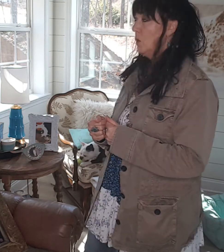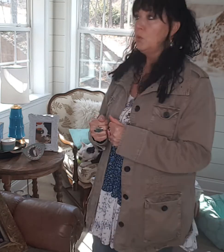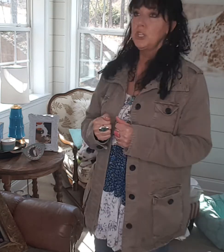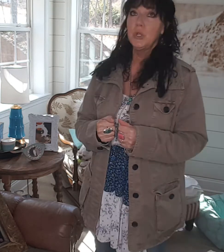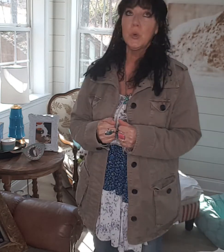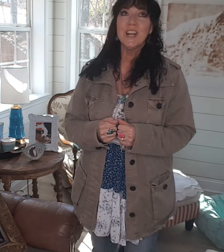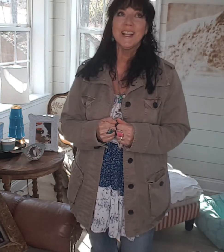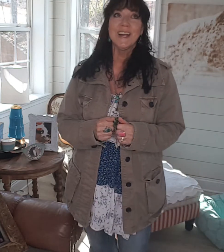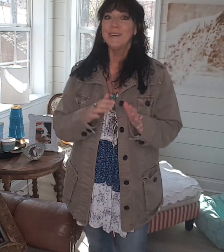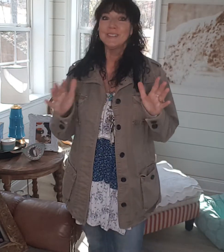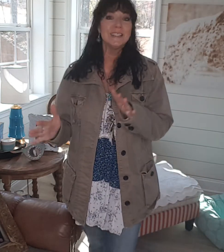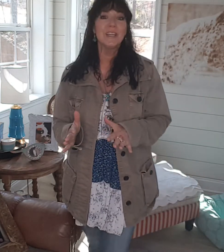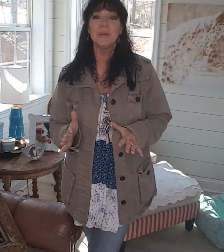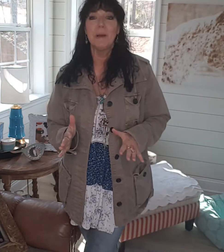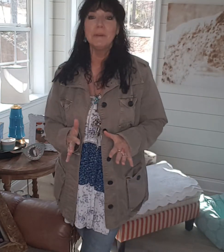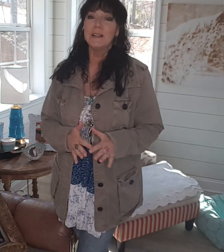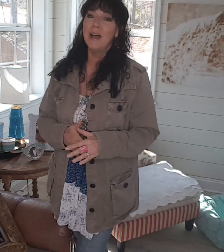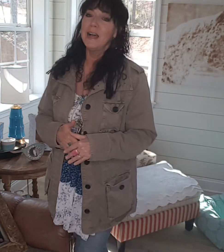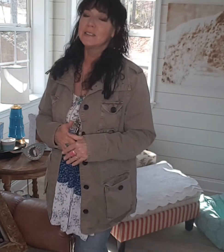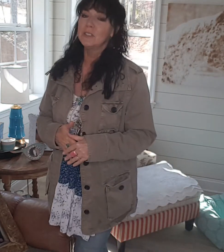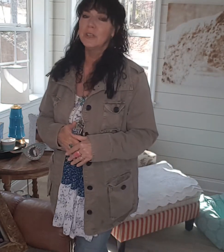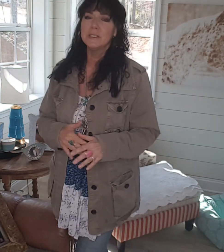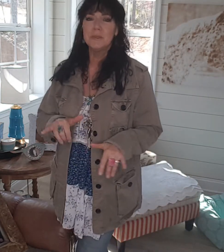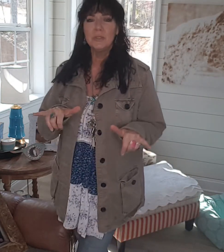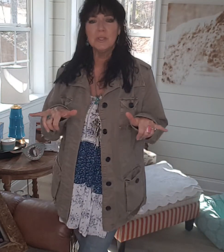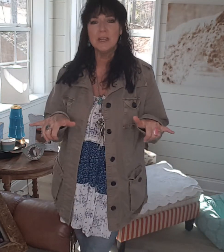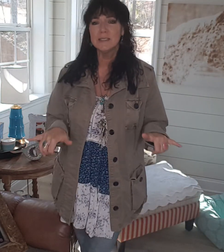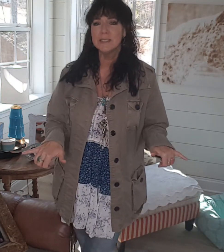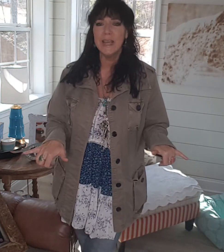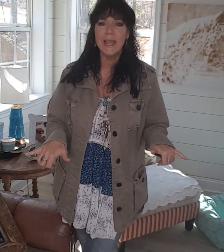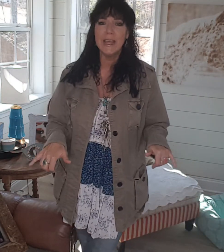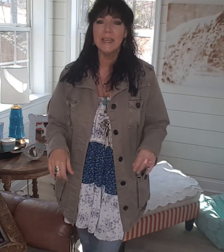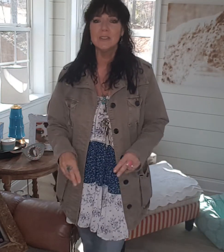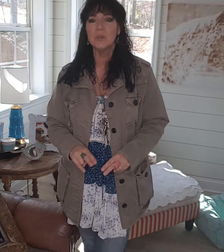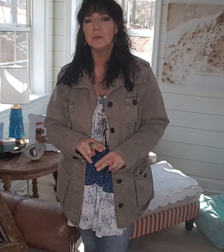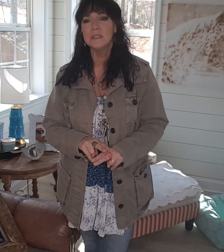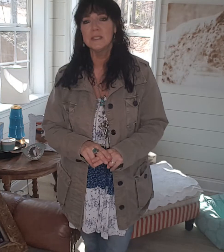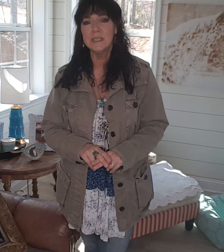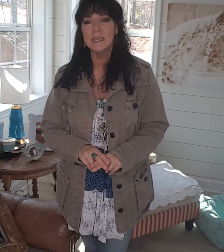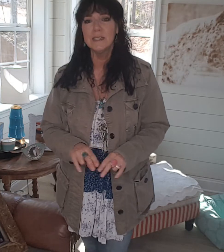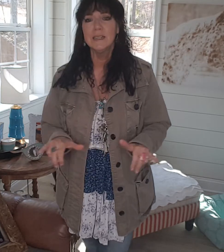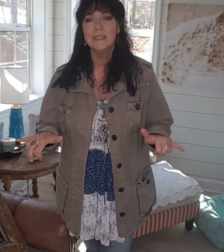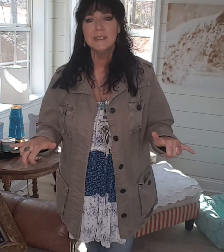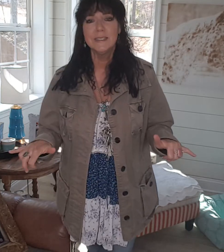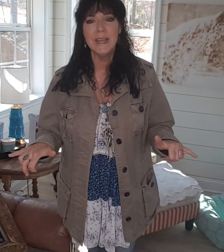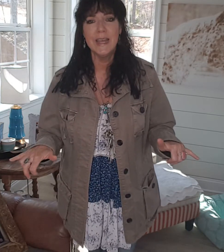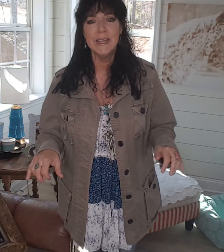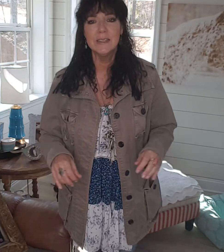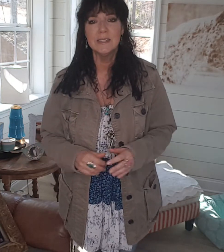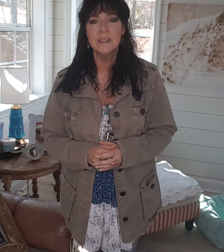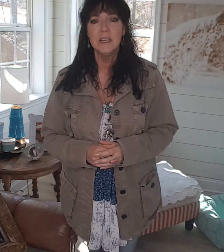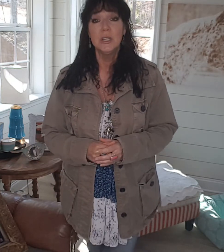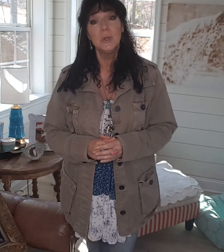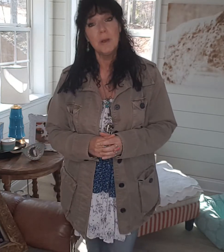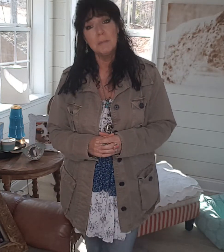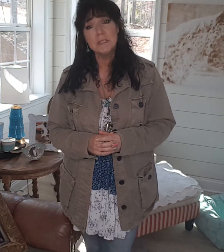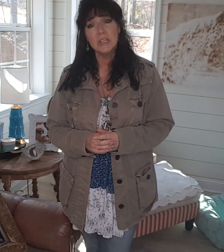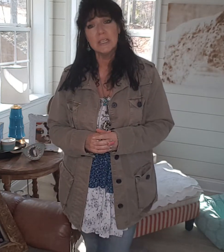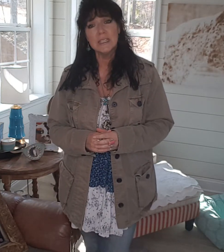When let's say you're in puppy class and you guys have been doing a lot of stays or you've been stays and your puppy's looking a little